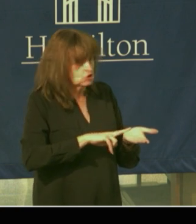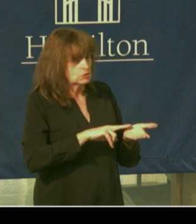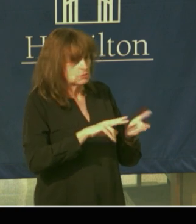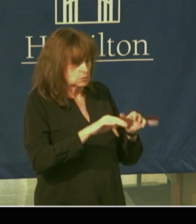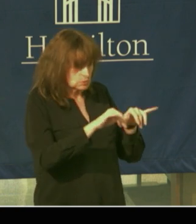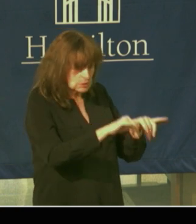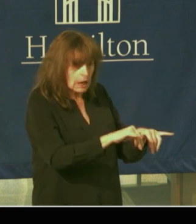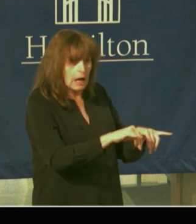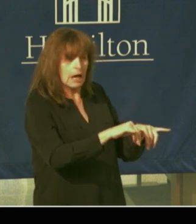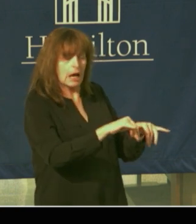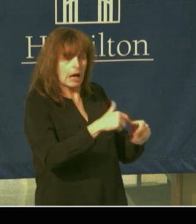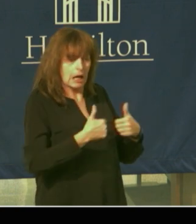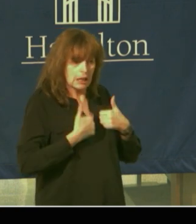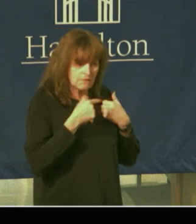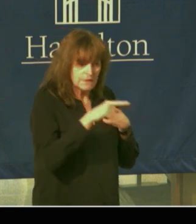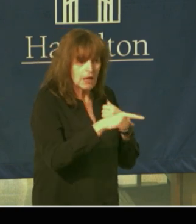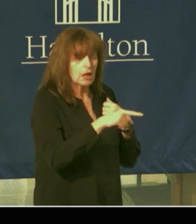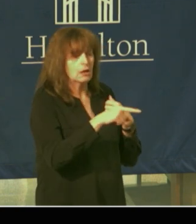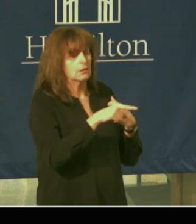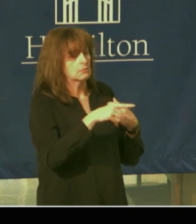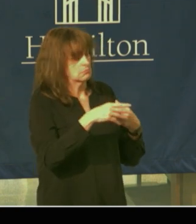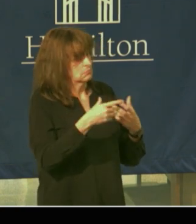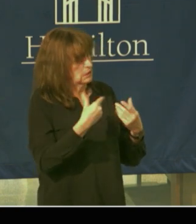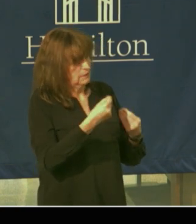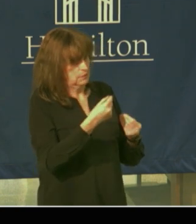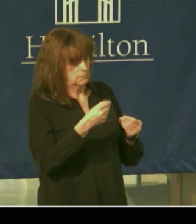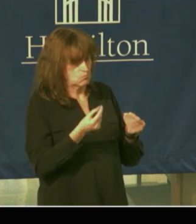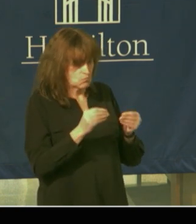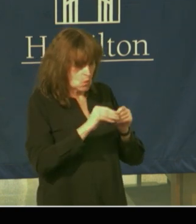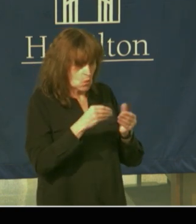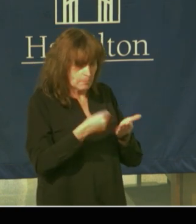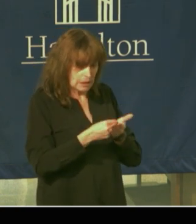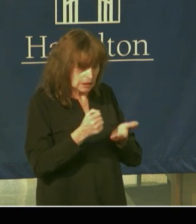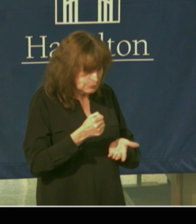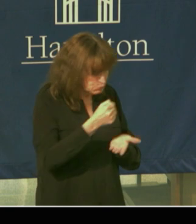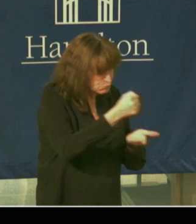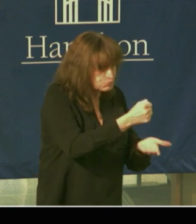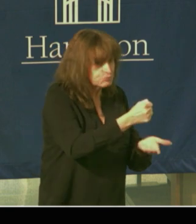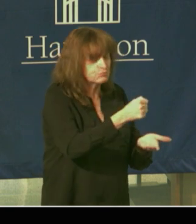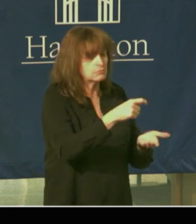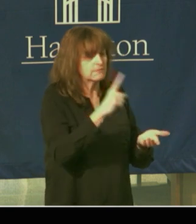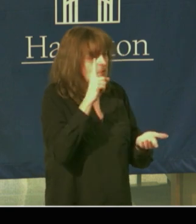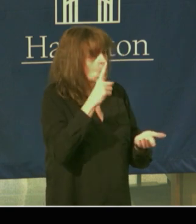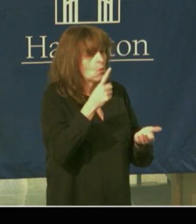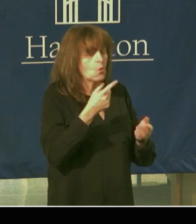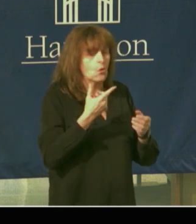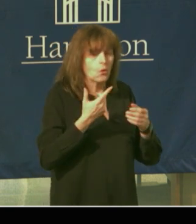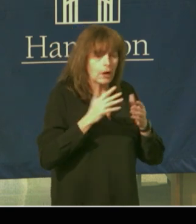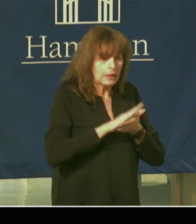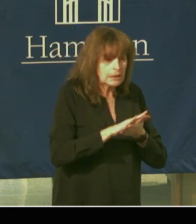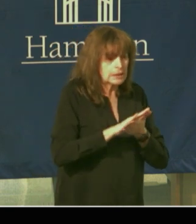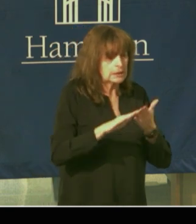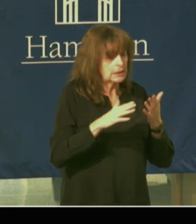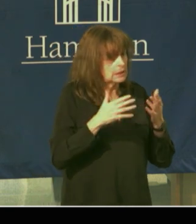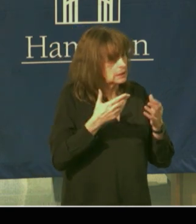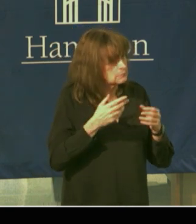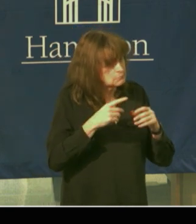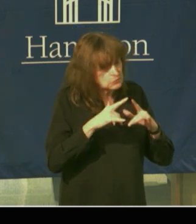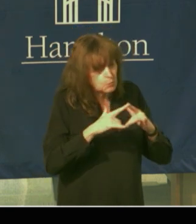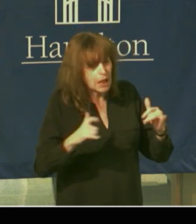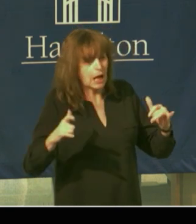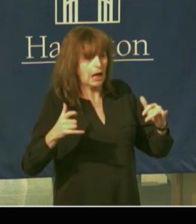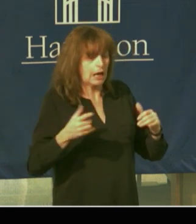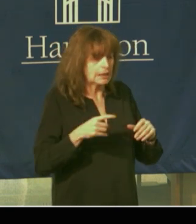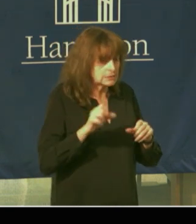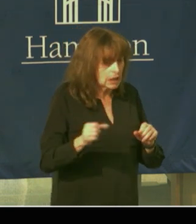additional cleaning and make sure they have the right kinds of supplies on hand. Our message to those organizations that we work with who are dealing with some of the most